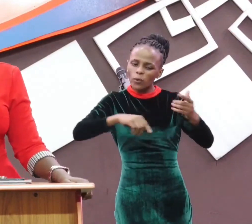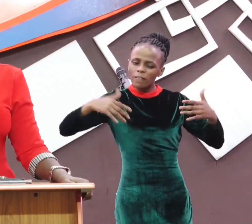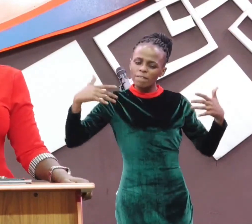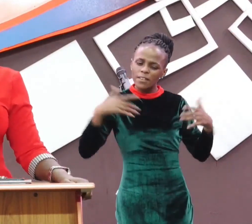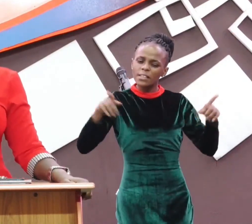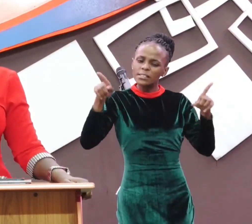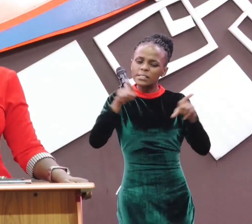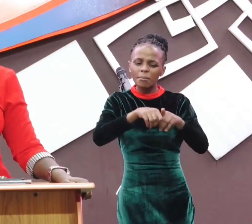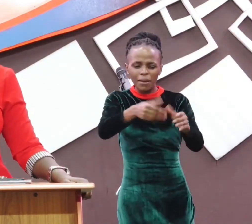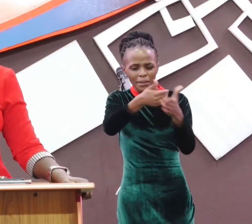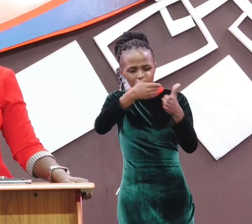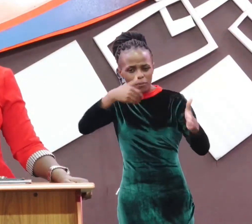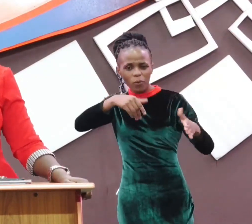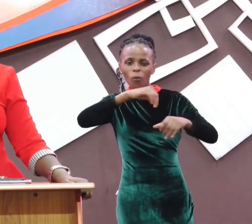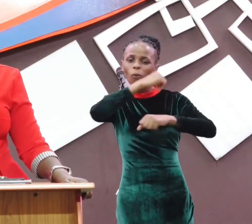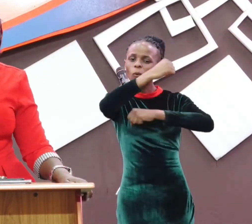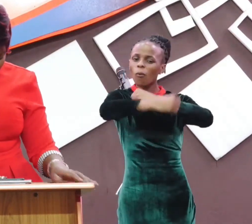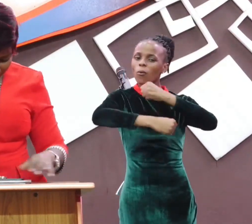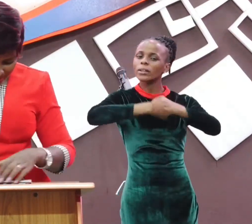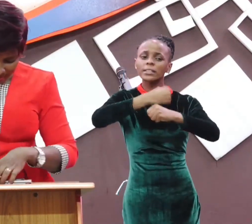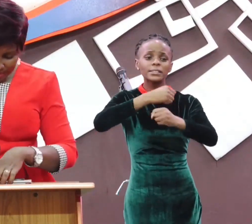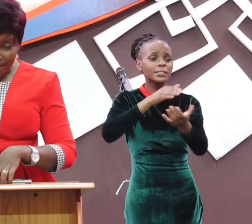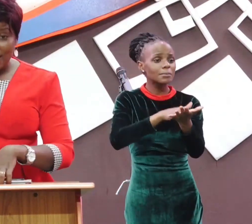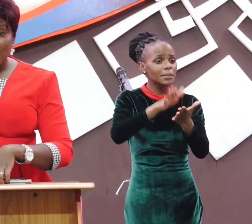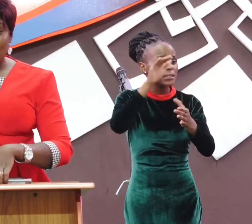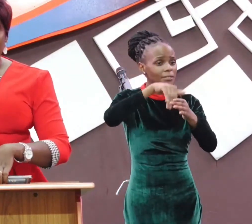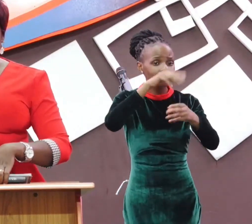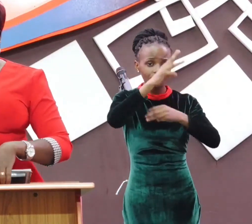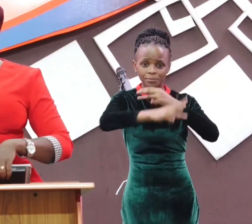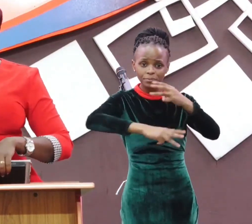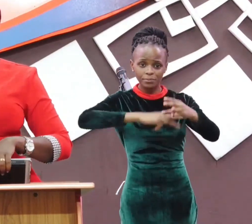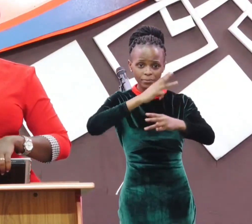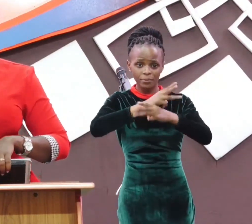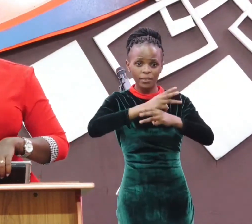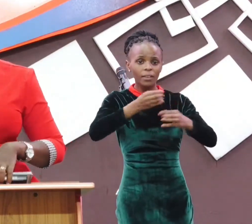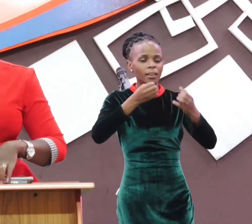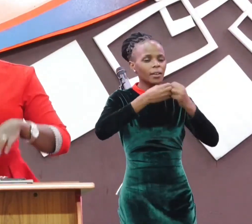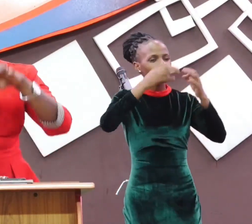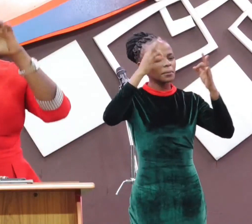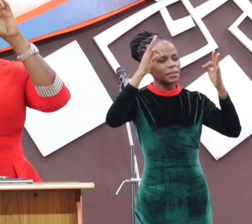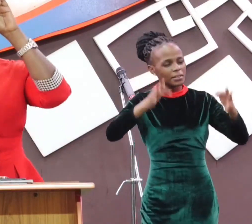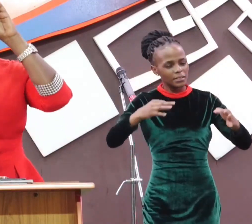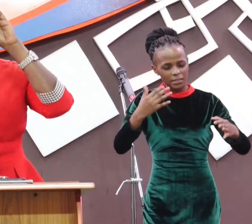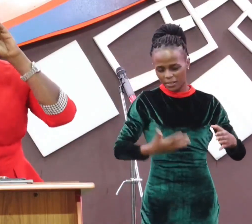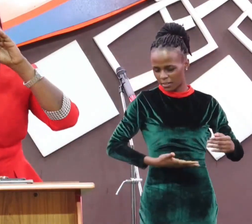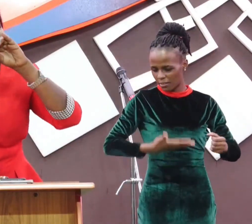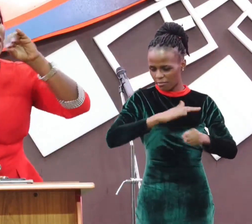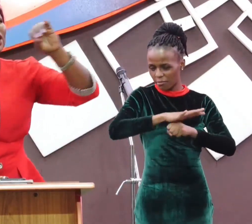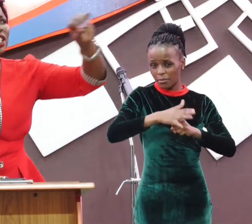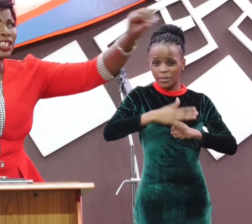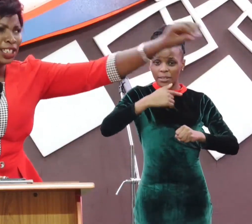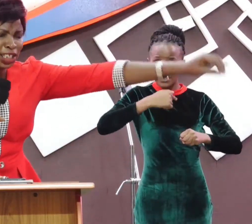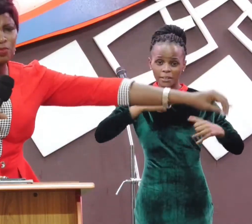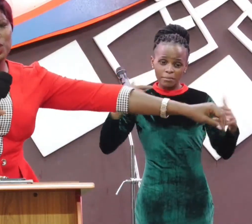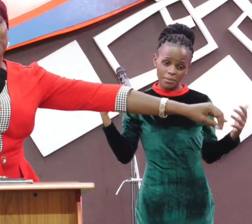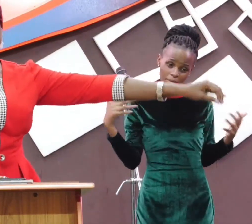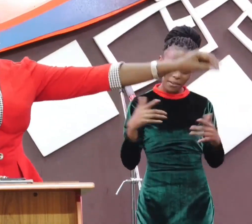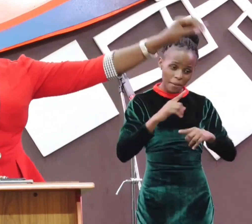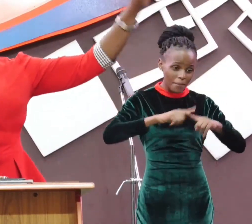had a lot of terror and I've never got such kind of terror the years I've spent in this world. Many